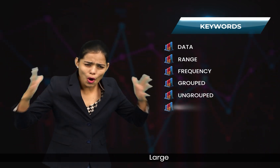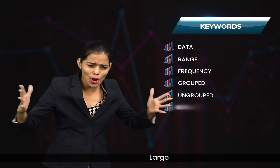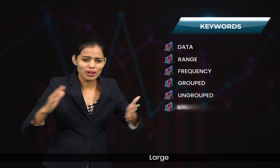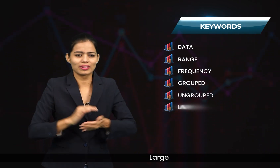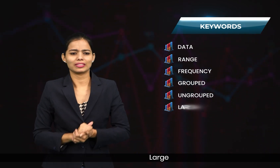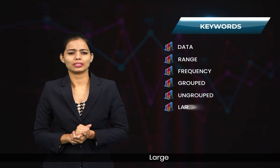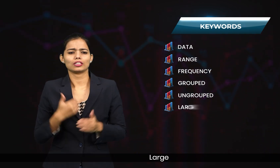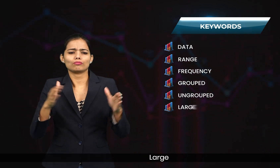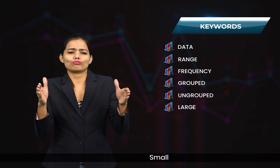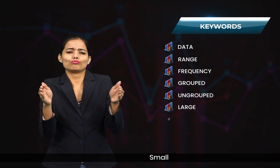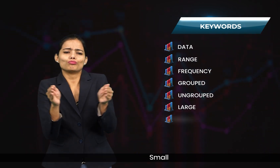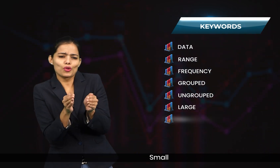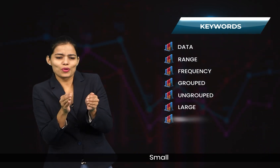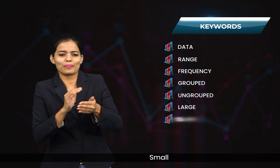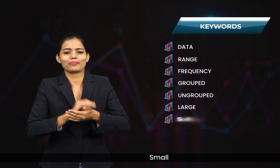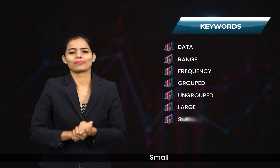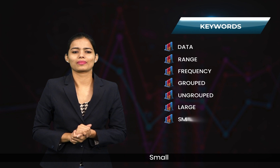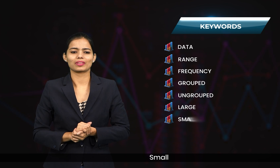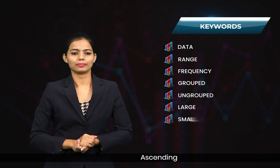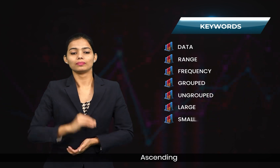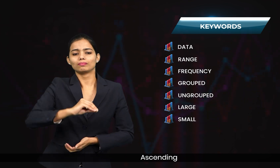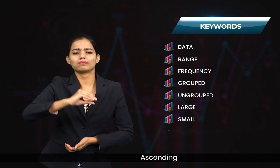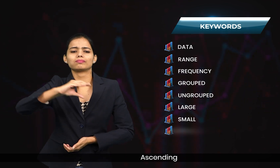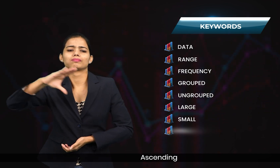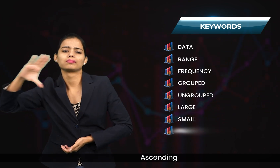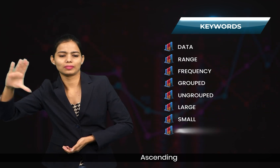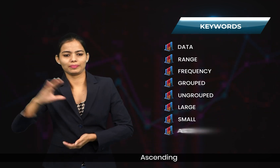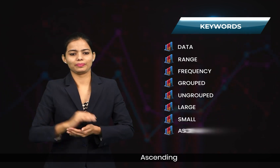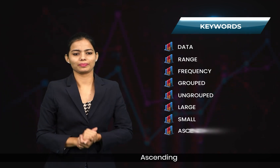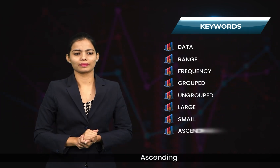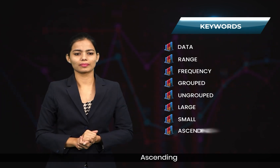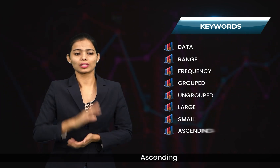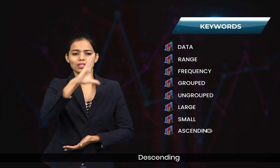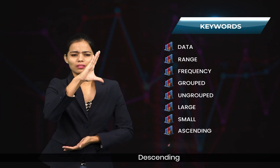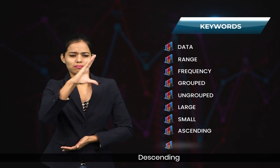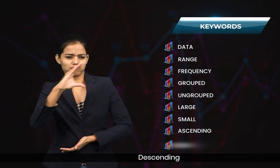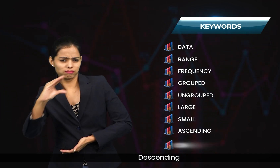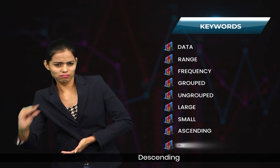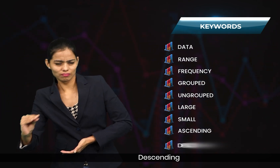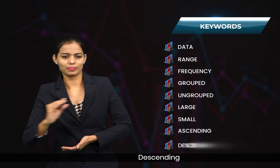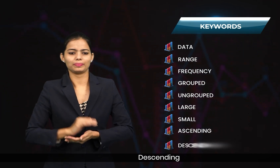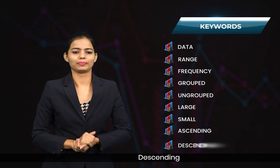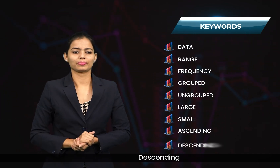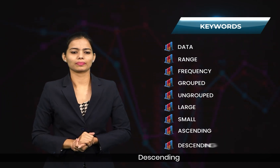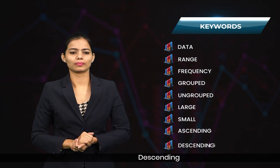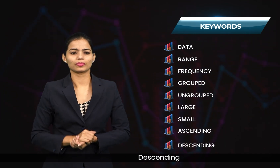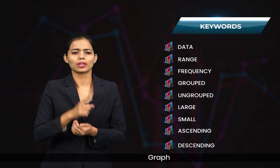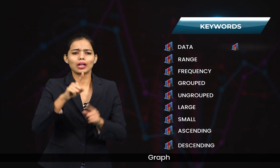large, small, ascending, descending, graph,